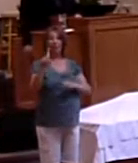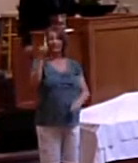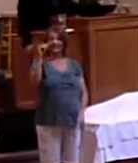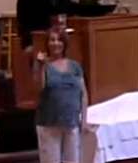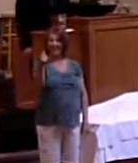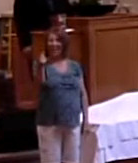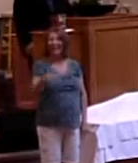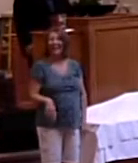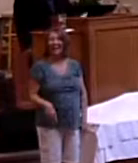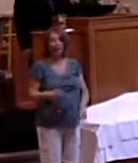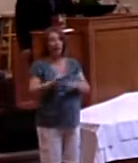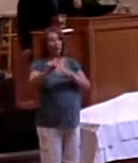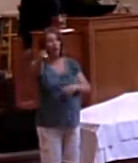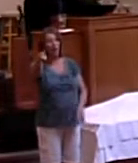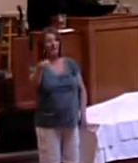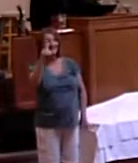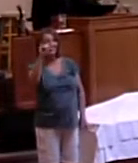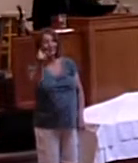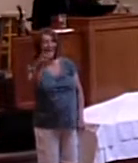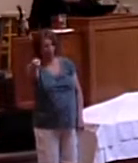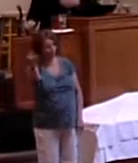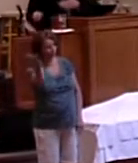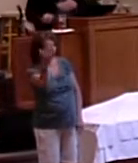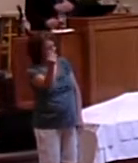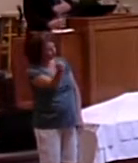You know, I'd try to help Travis.